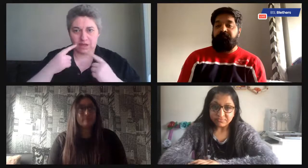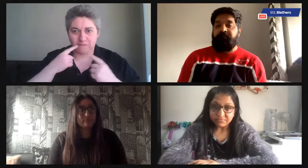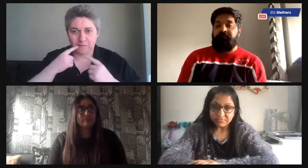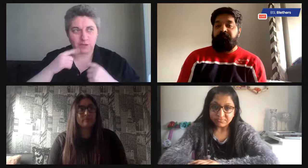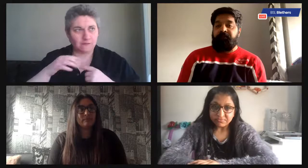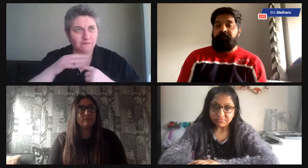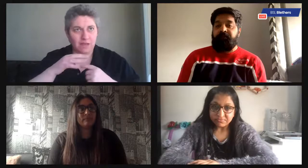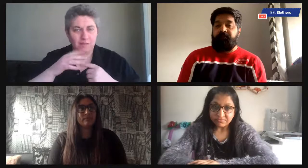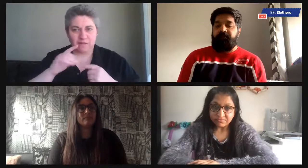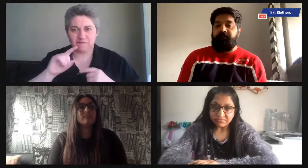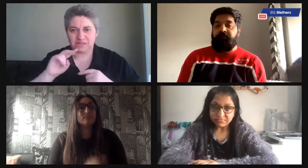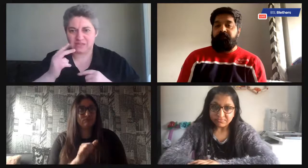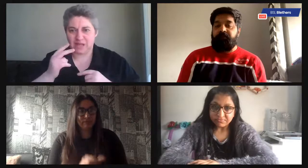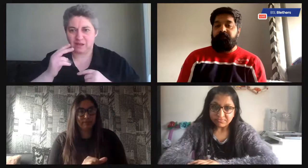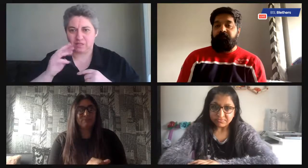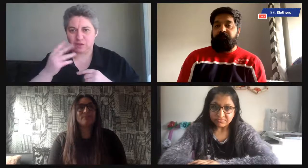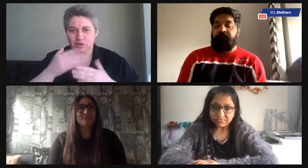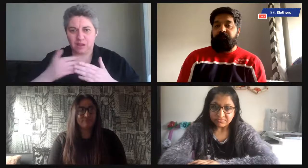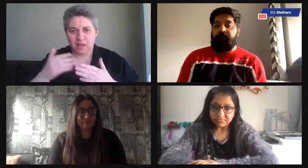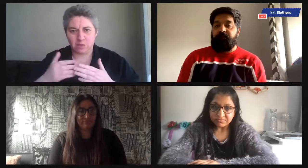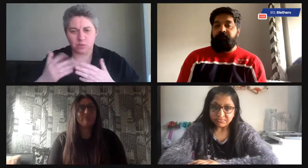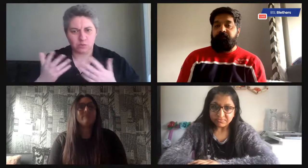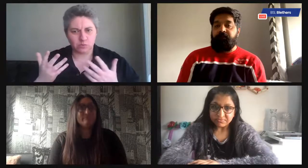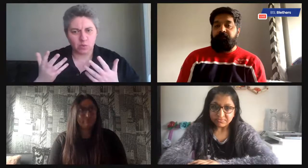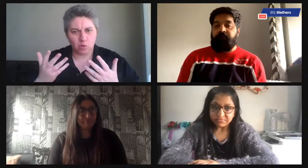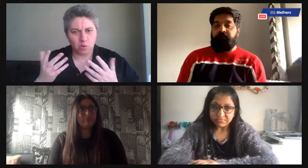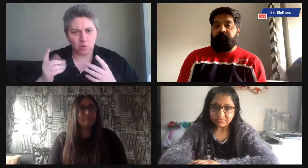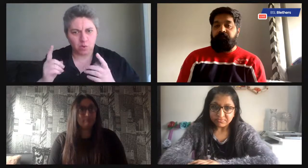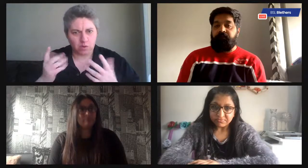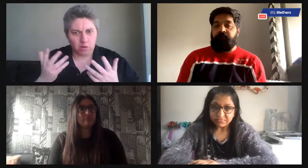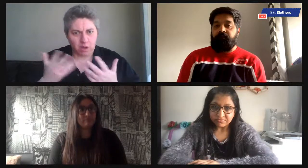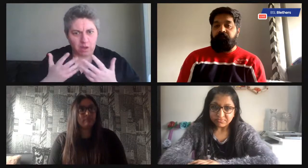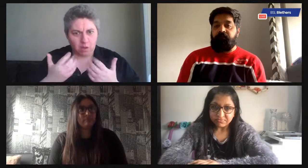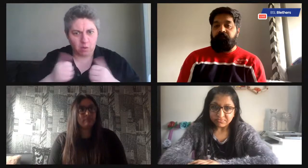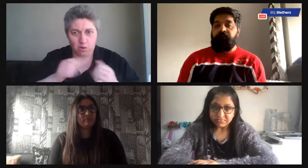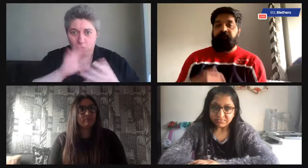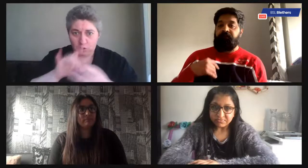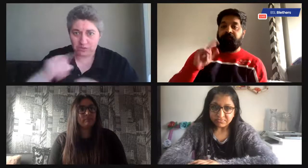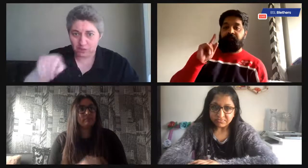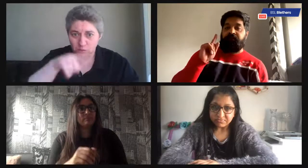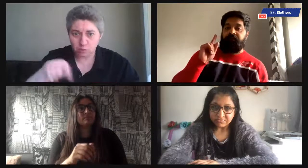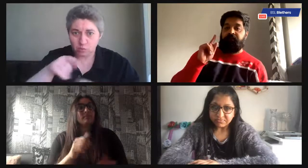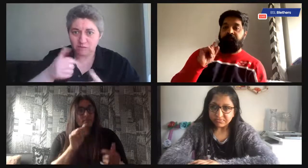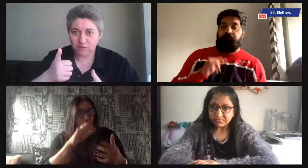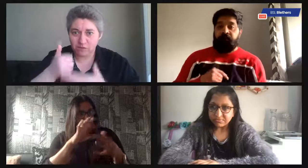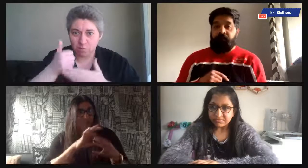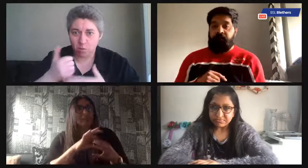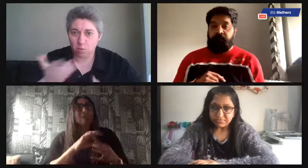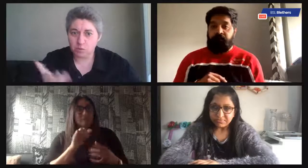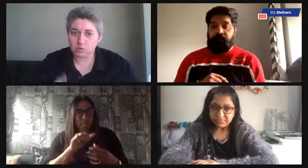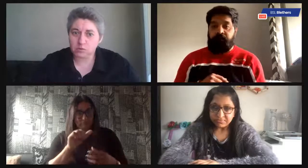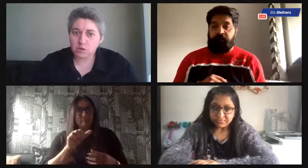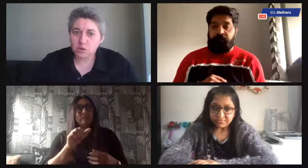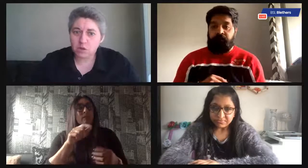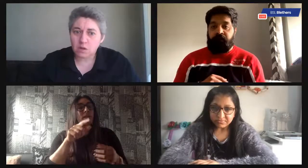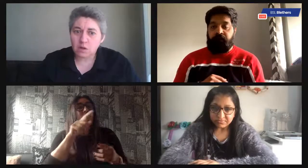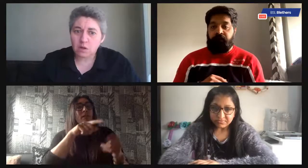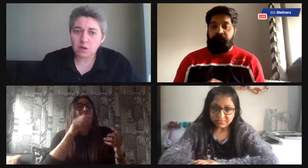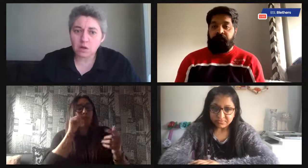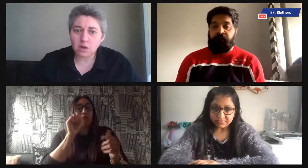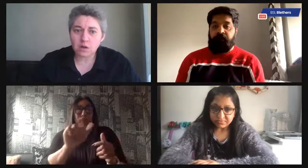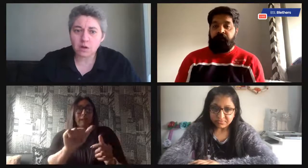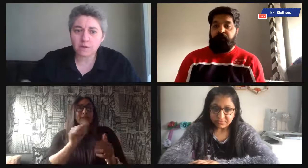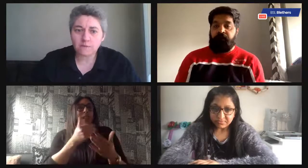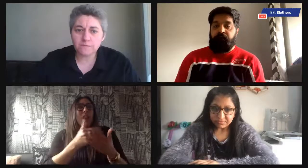look at the languages that you must have to deal with, I mean, some deaf people must be like their third language, fourth